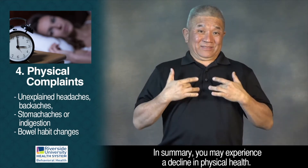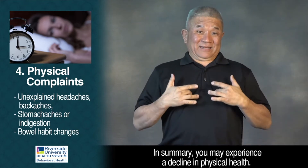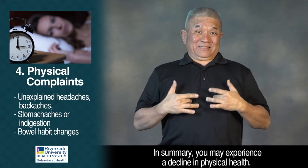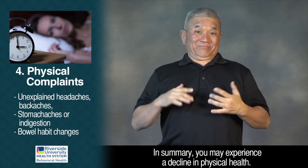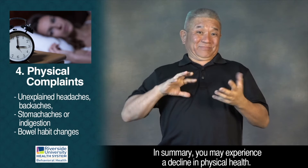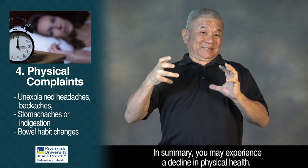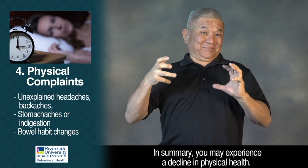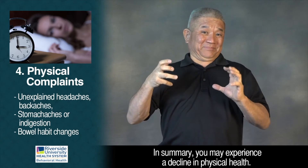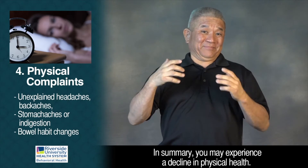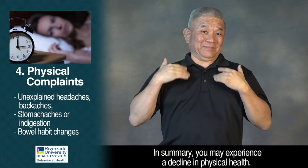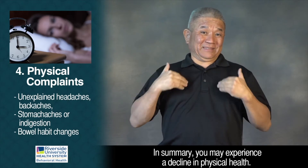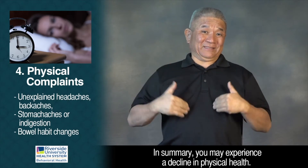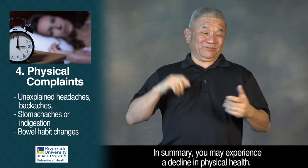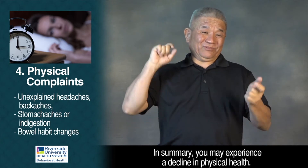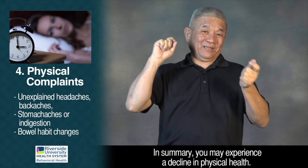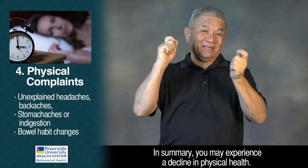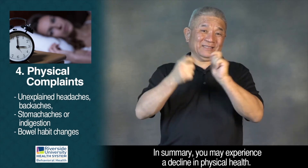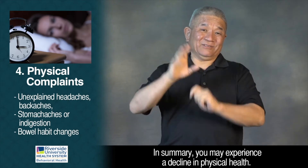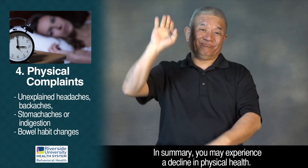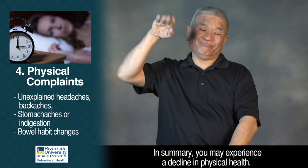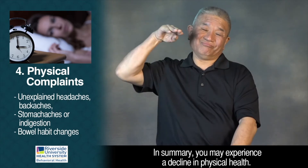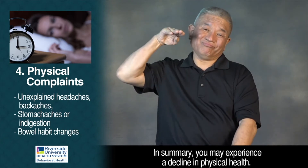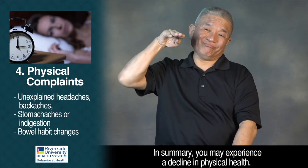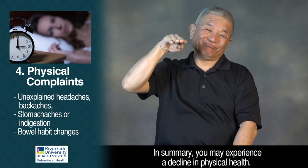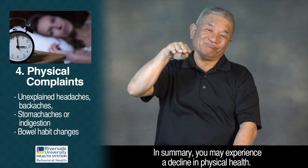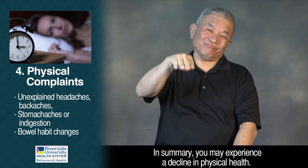In summary, you may experience a decline in physical health.